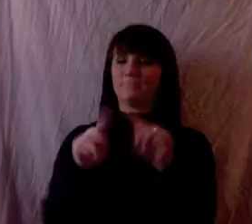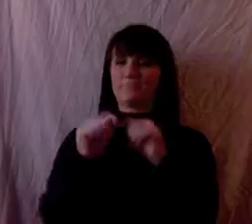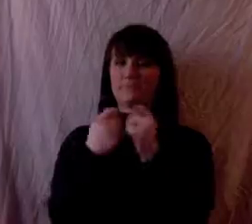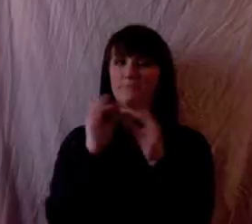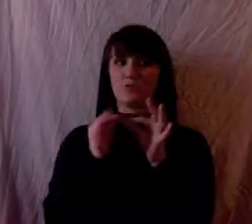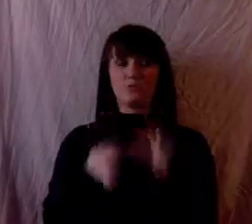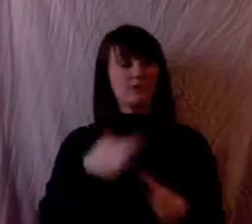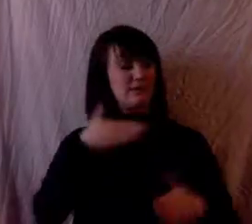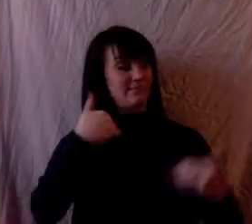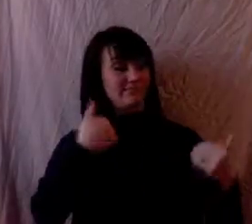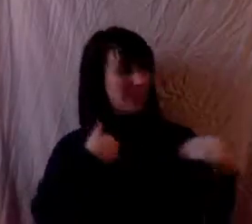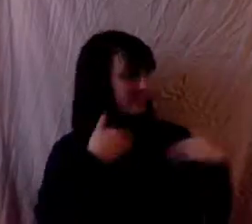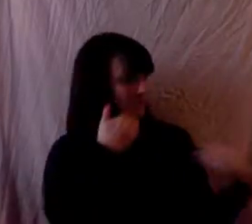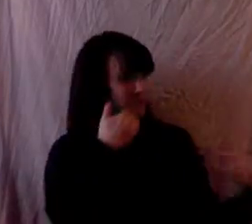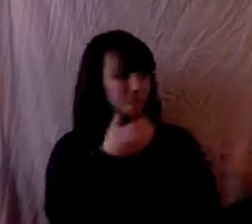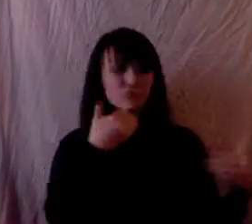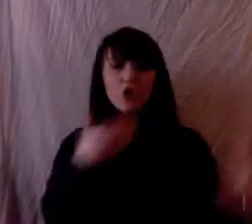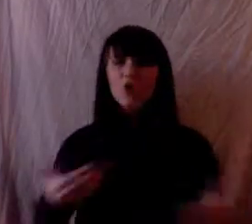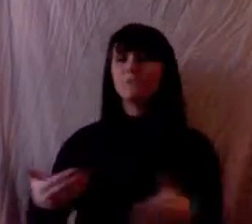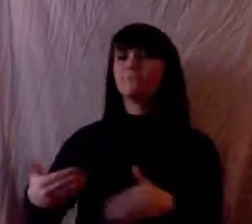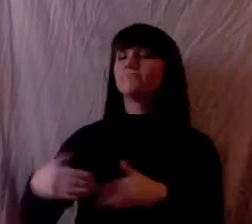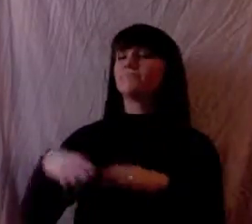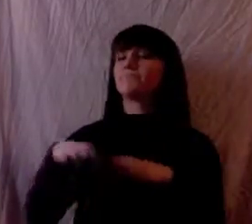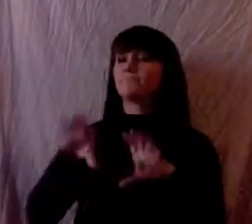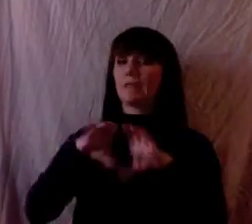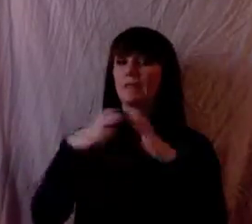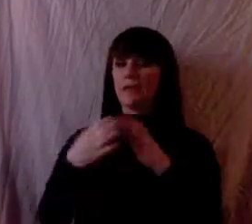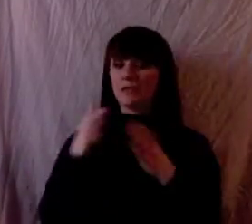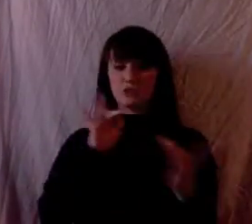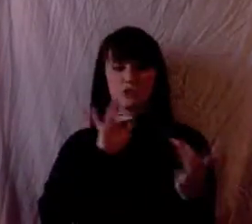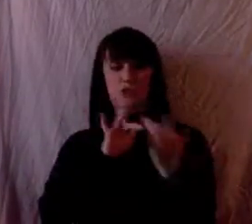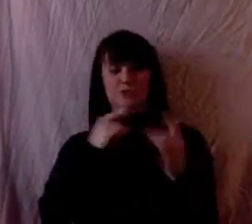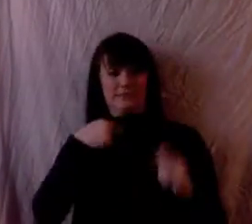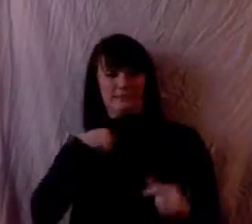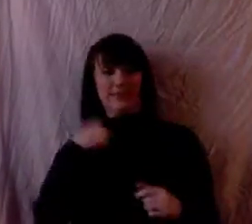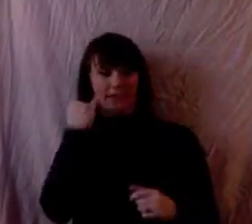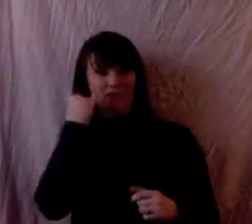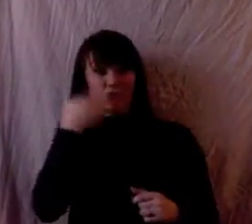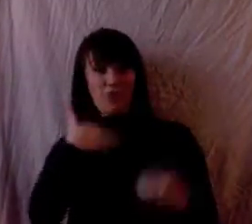feel free to contact me if you have any questions, or talk directly with the interpreter.